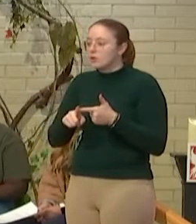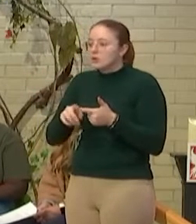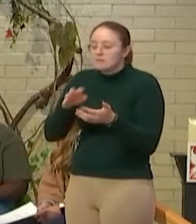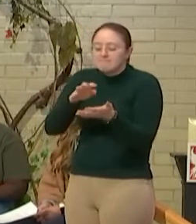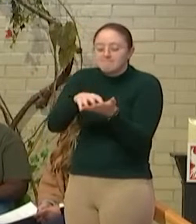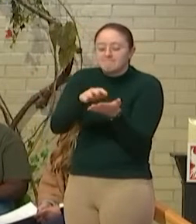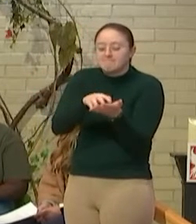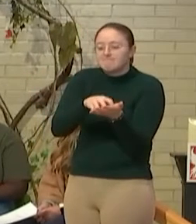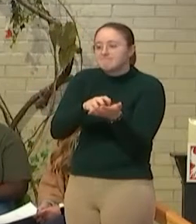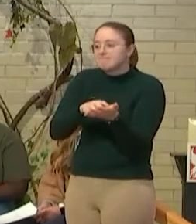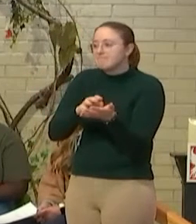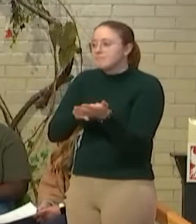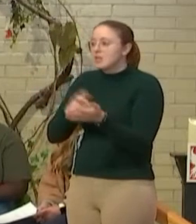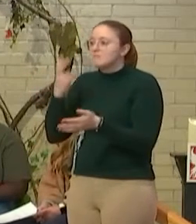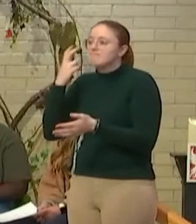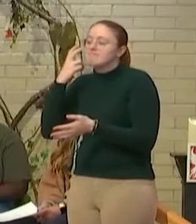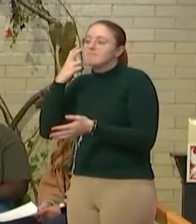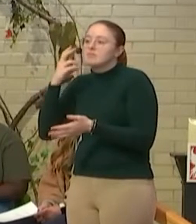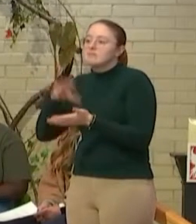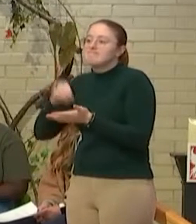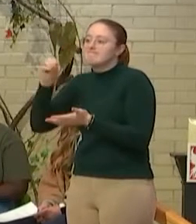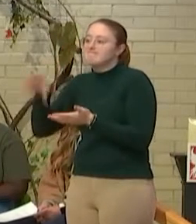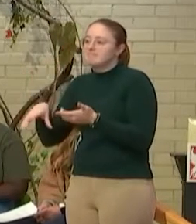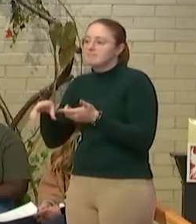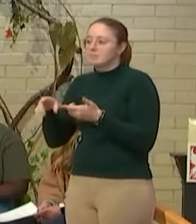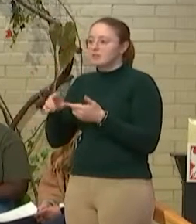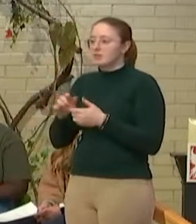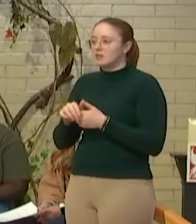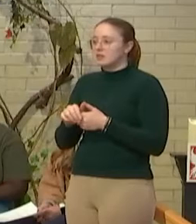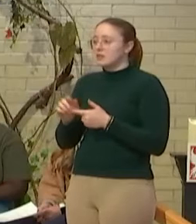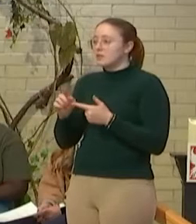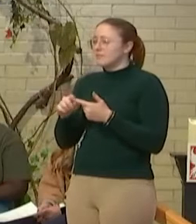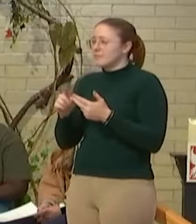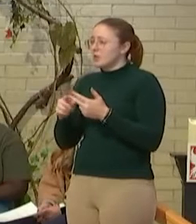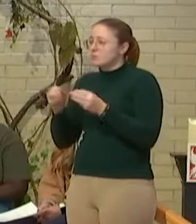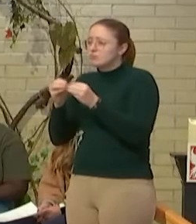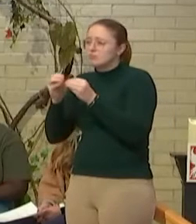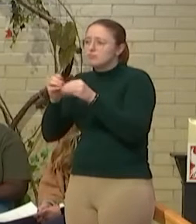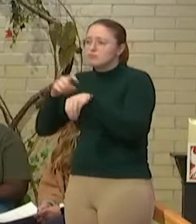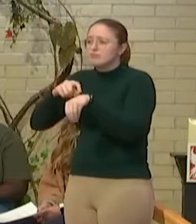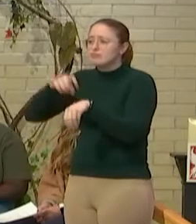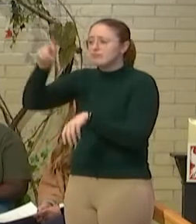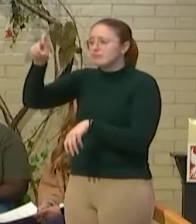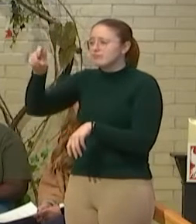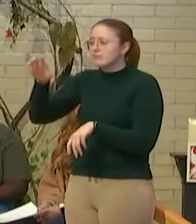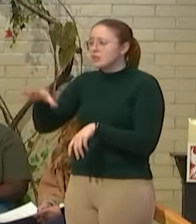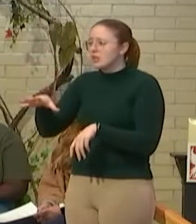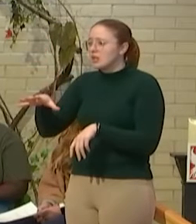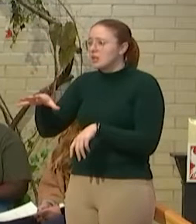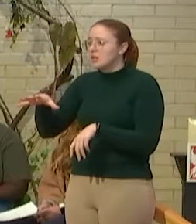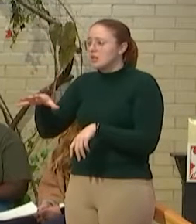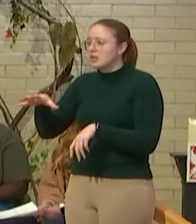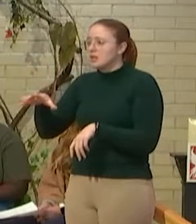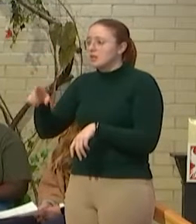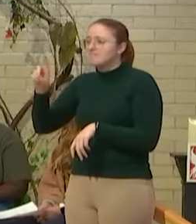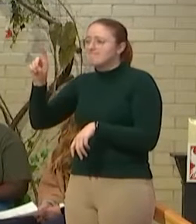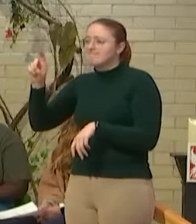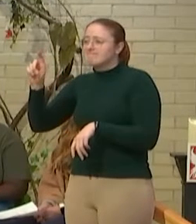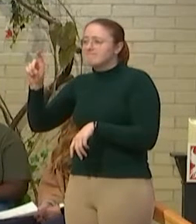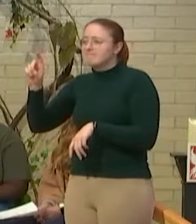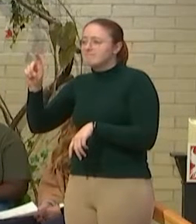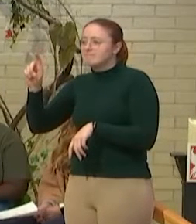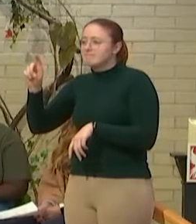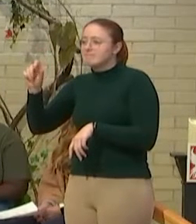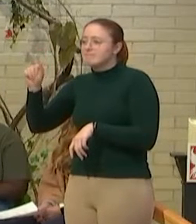Braille books for a blind student, or extra testing time for a student with an attention deficit